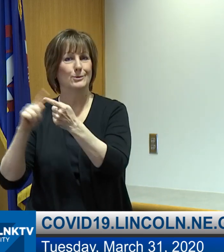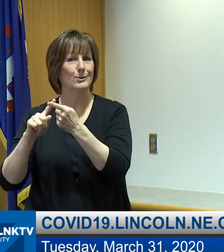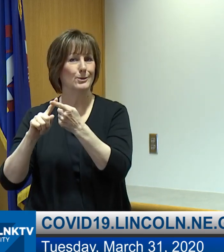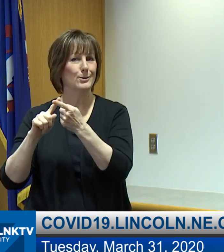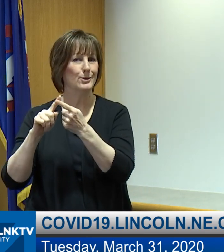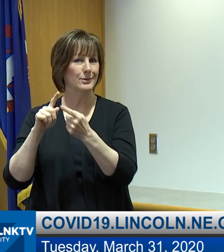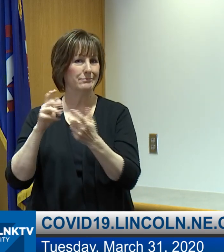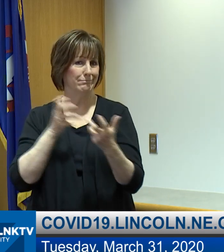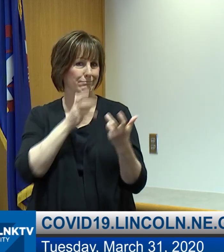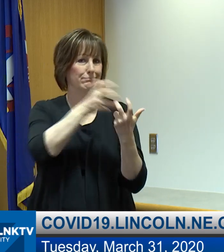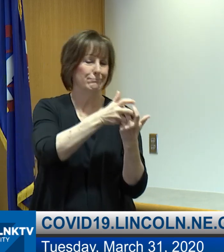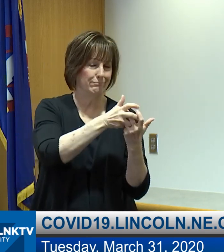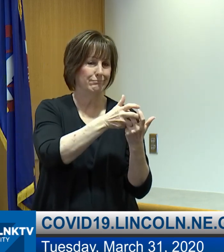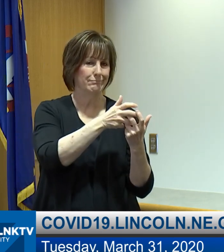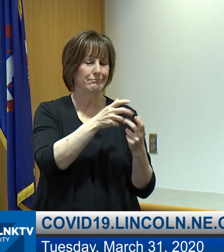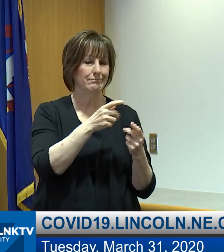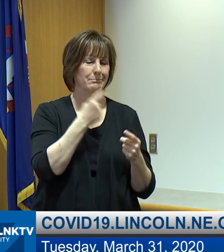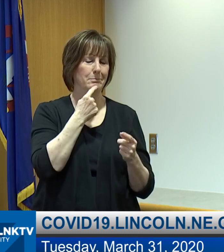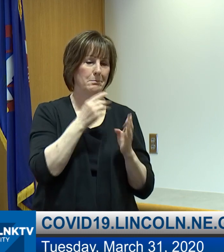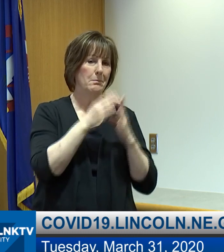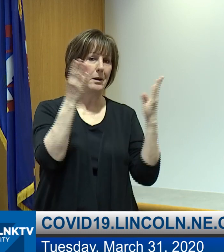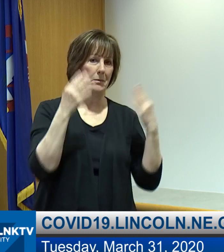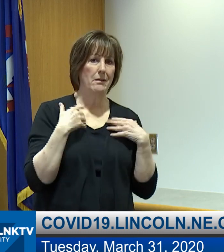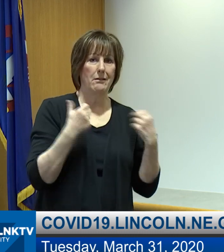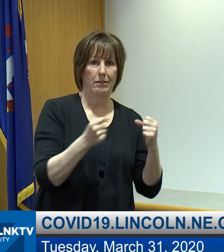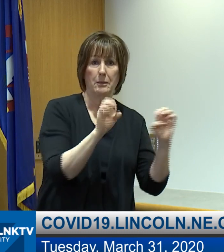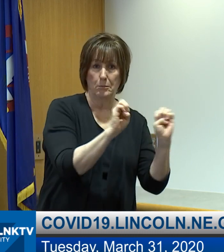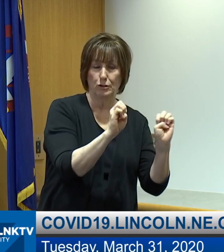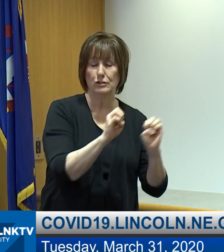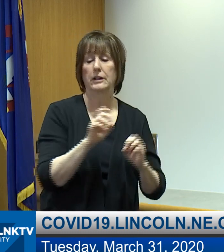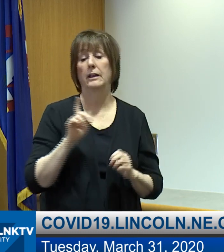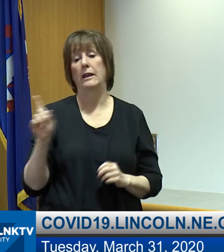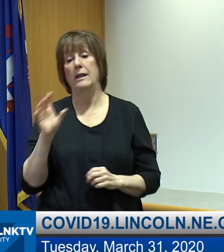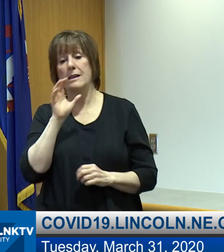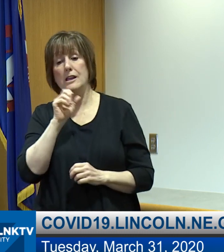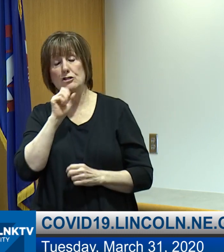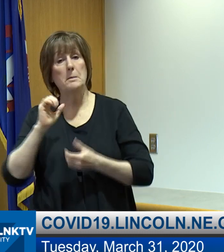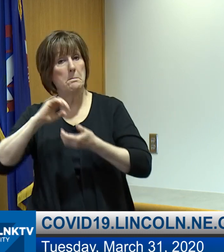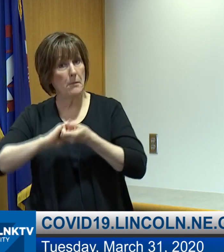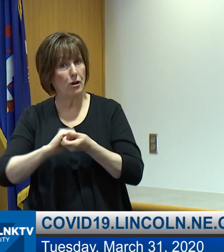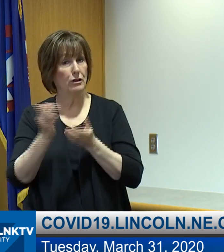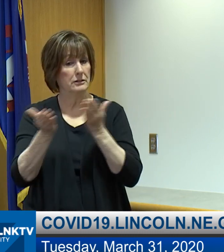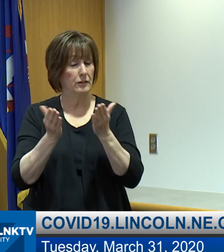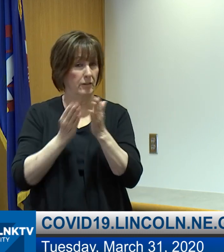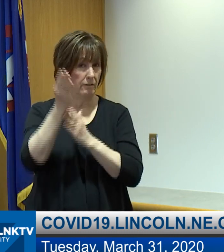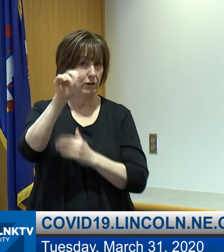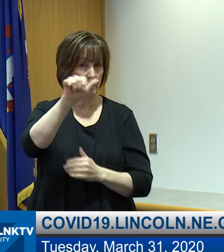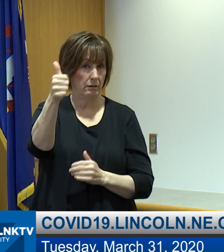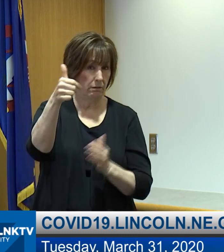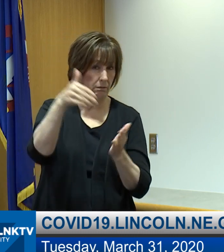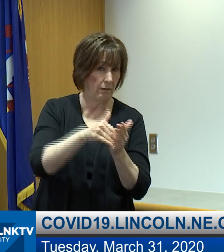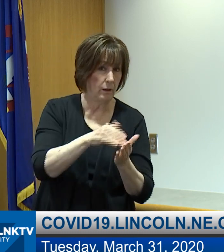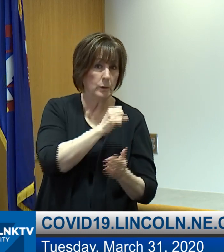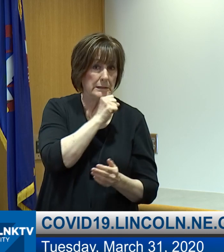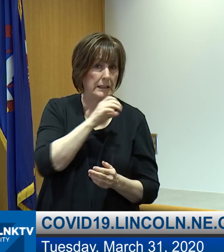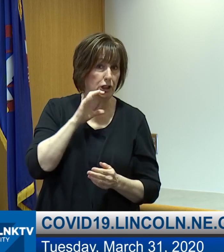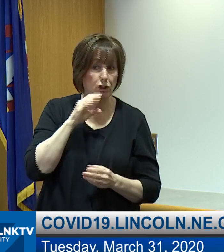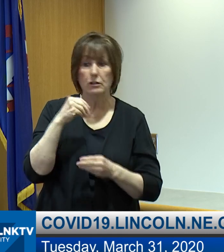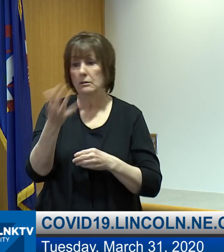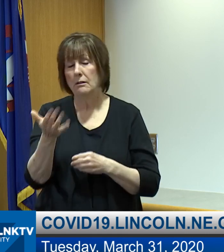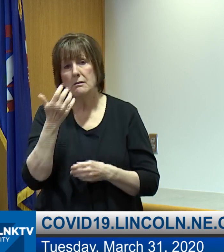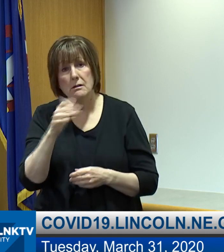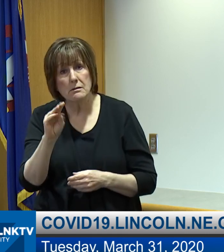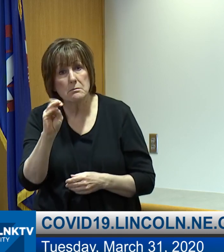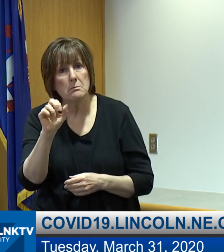by the COVID-19 public health emergency. Aging Partners serves over 10,000 seniors in our community, providing hot